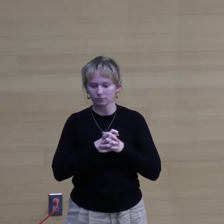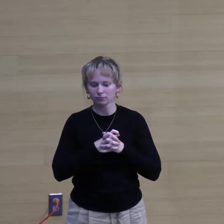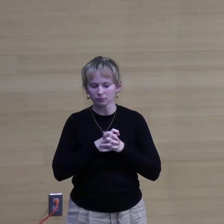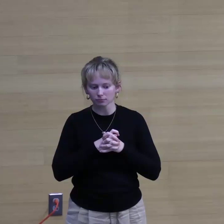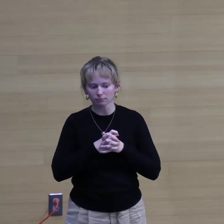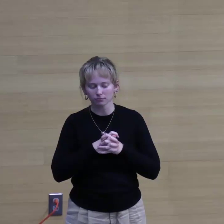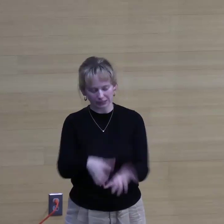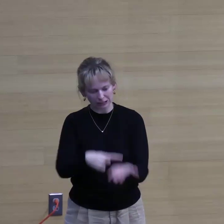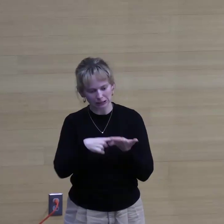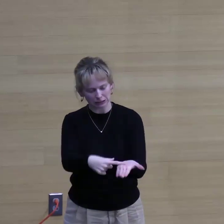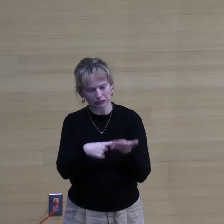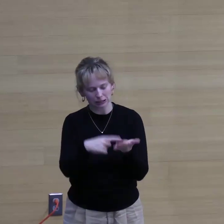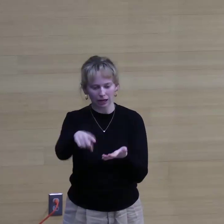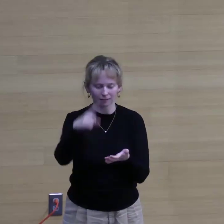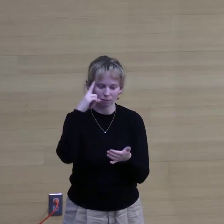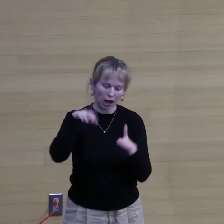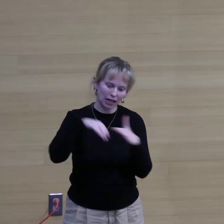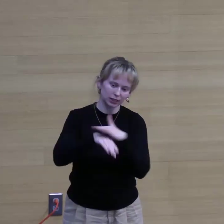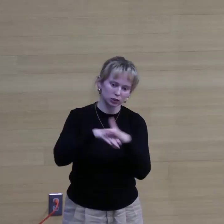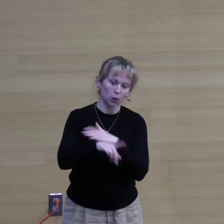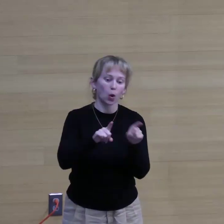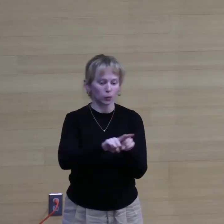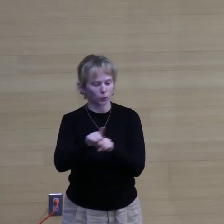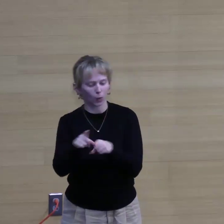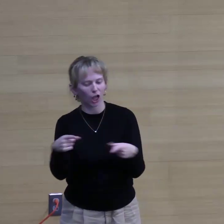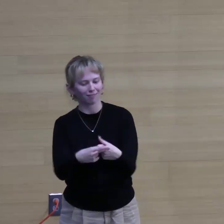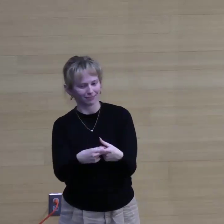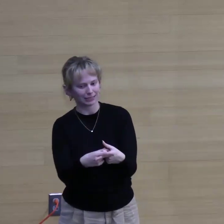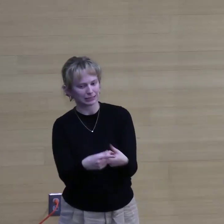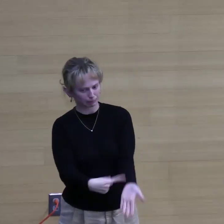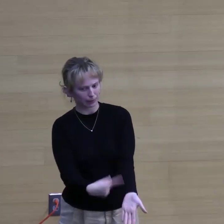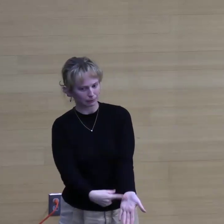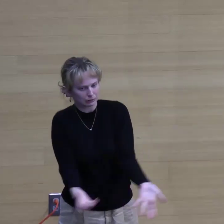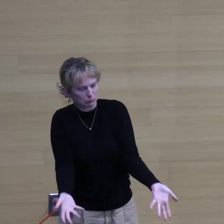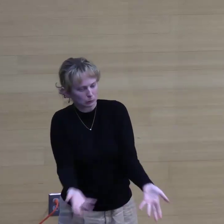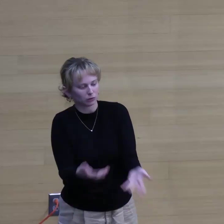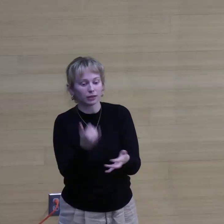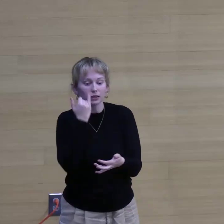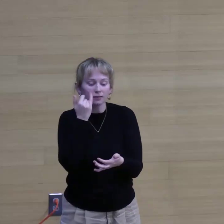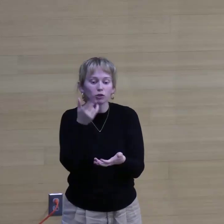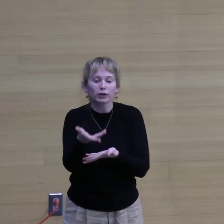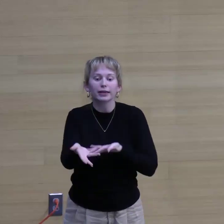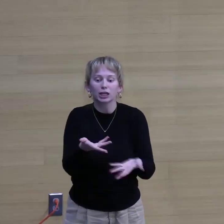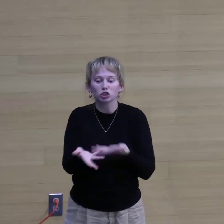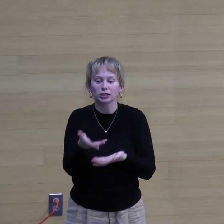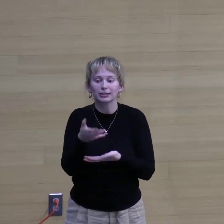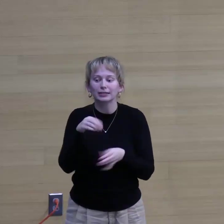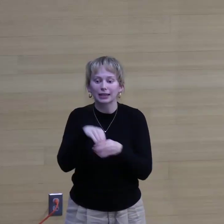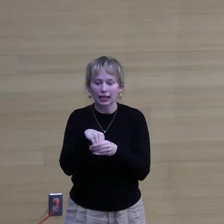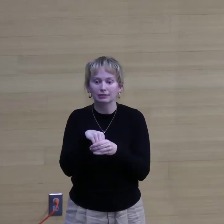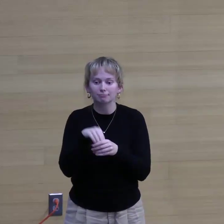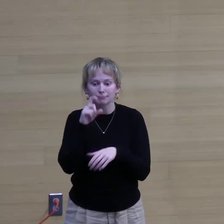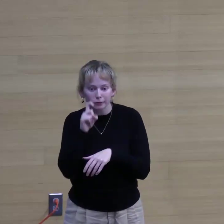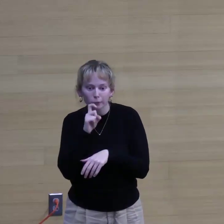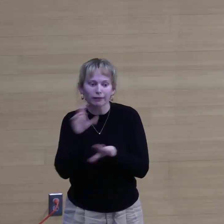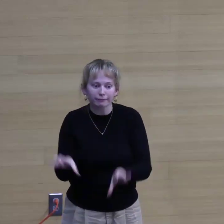talk about the need for accessibility, there are also access conflicts. And if you are engaging in intimate activity with a